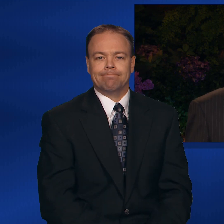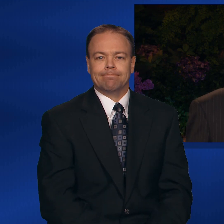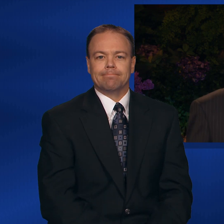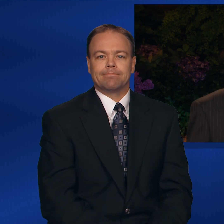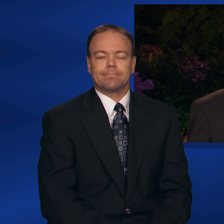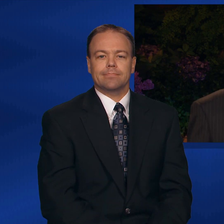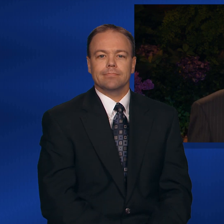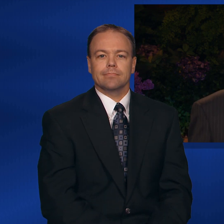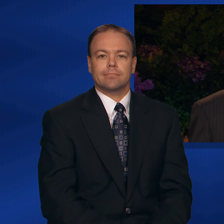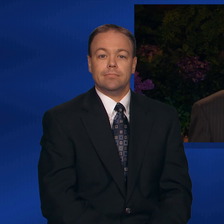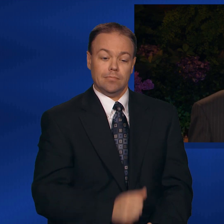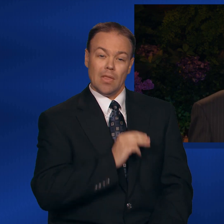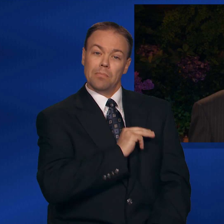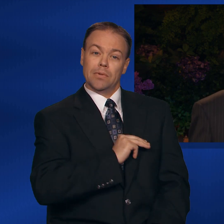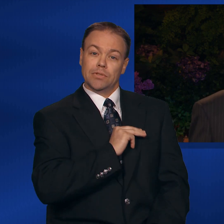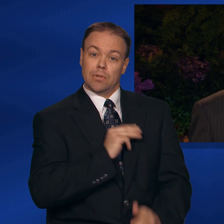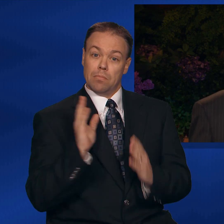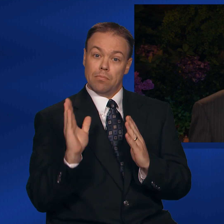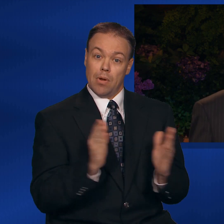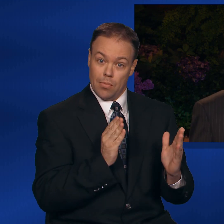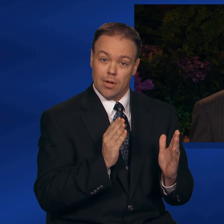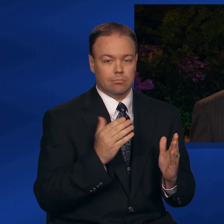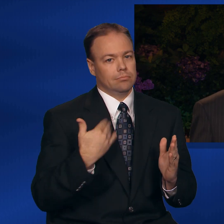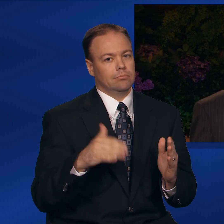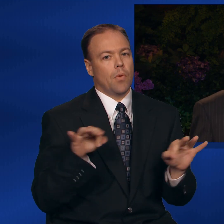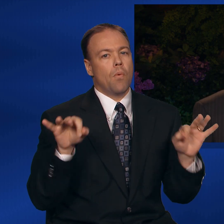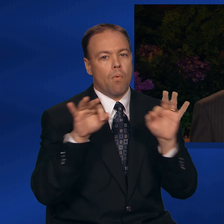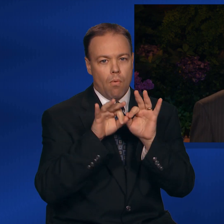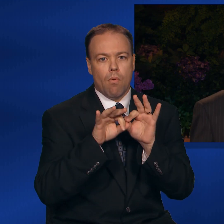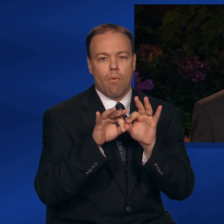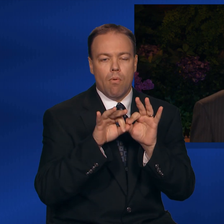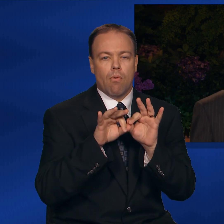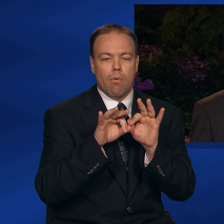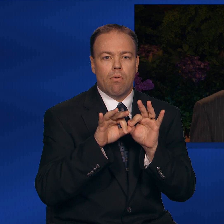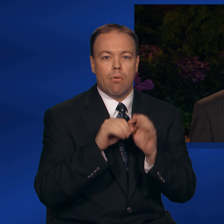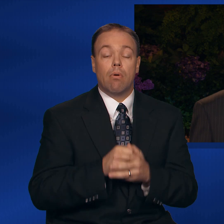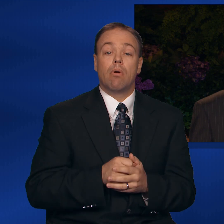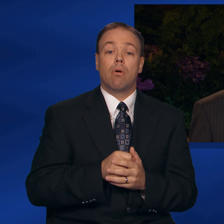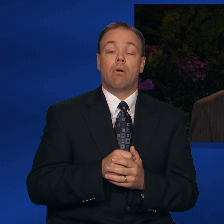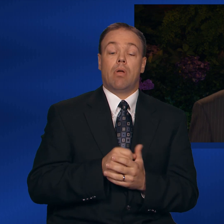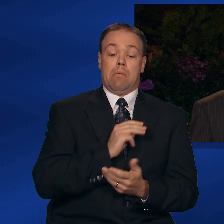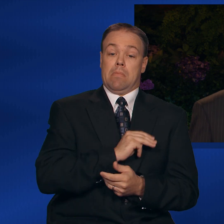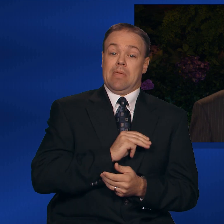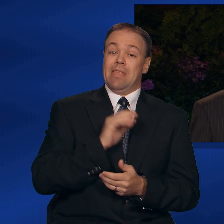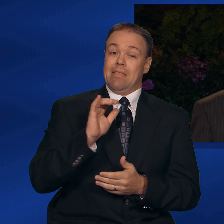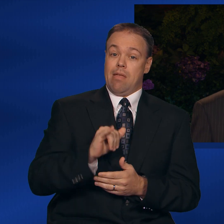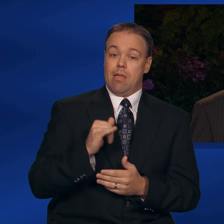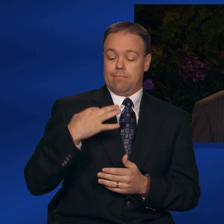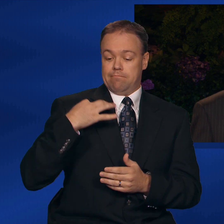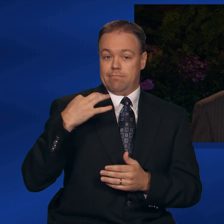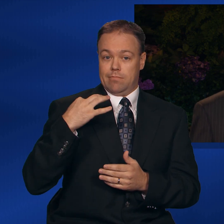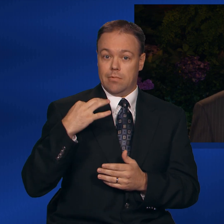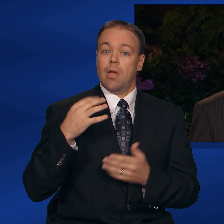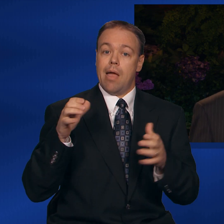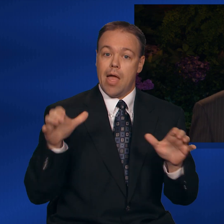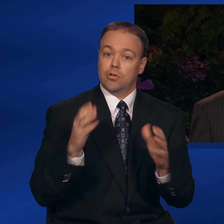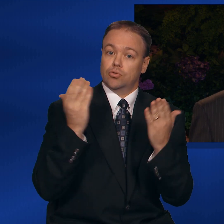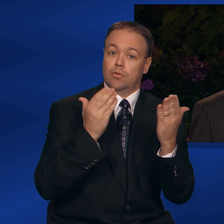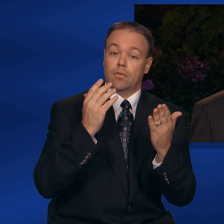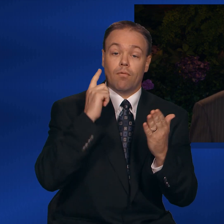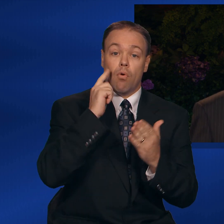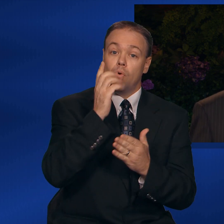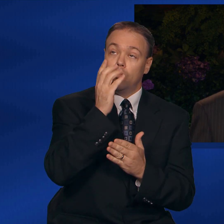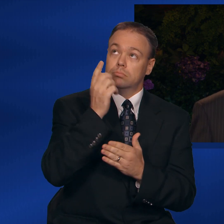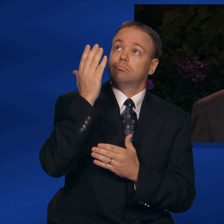Preparation for a mission is important. A mission is a voluntary act of service to God and